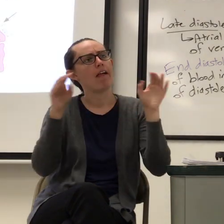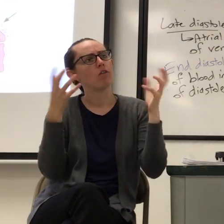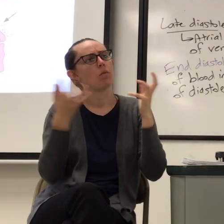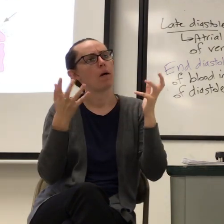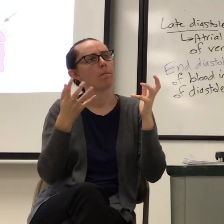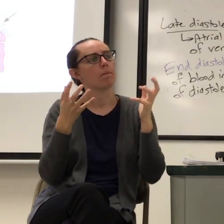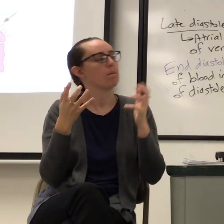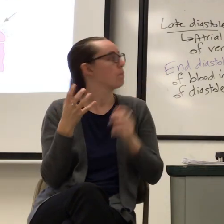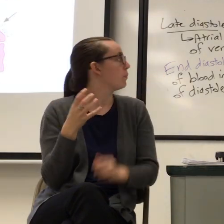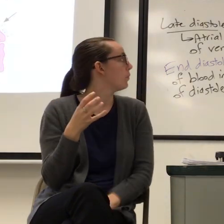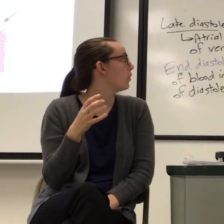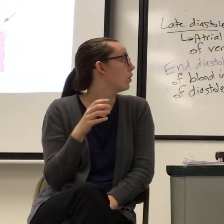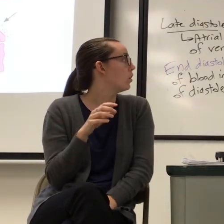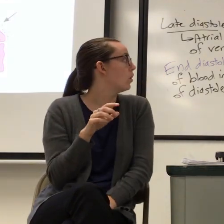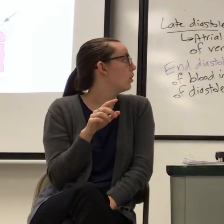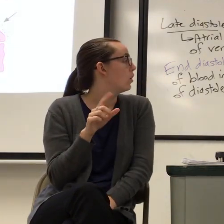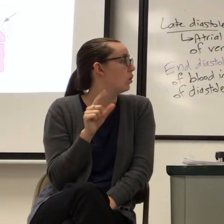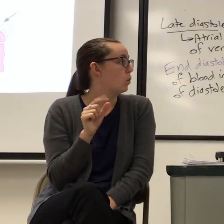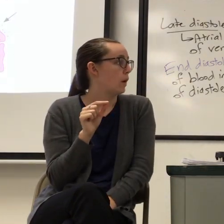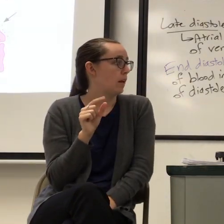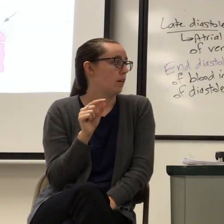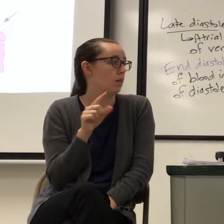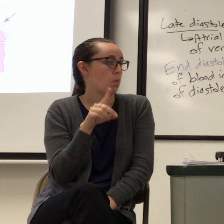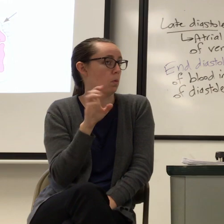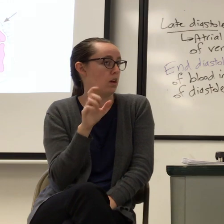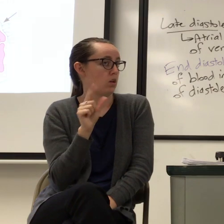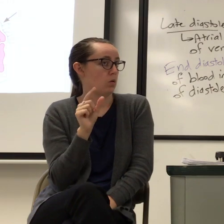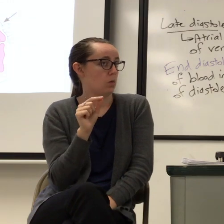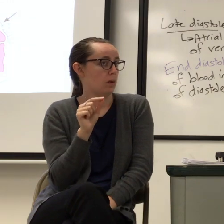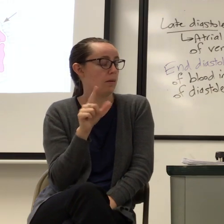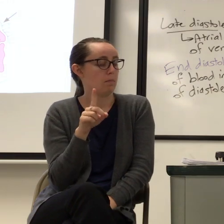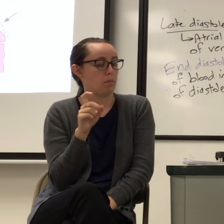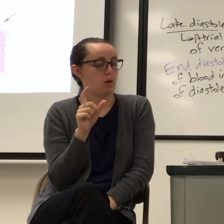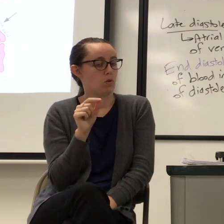120? I don't know. That's how much you have available to pump.